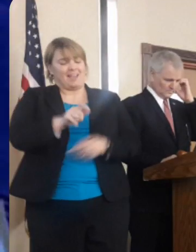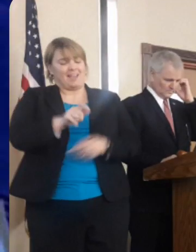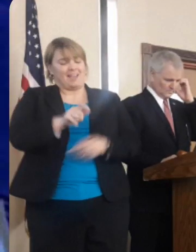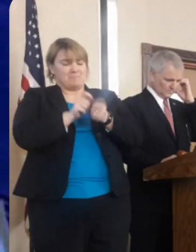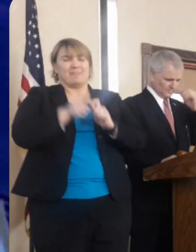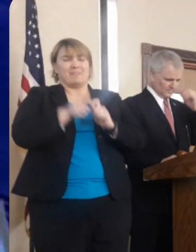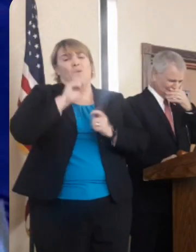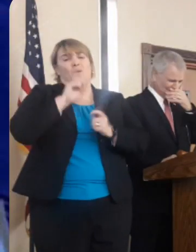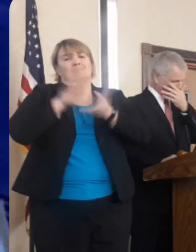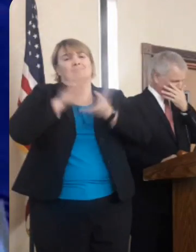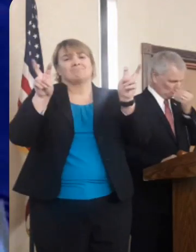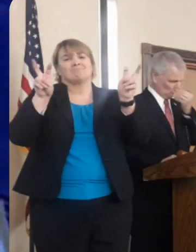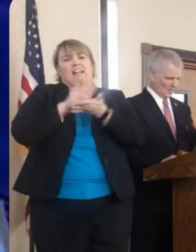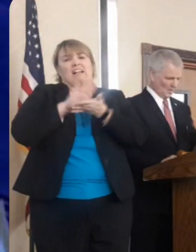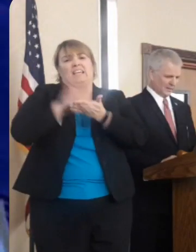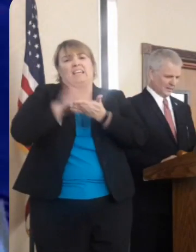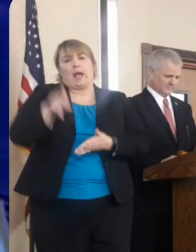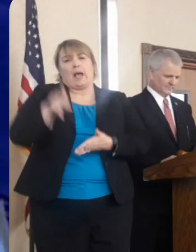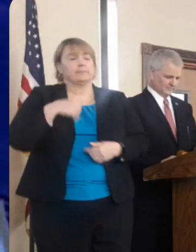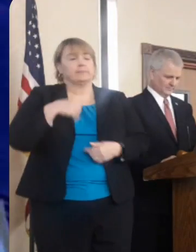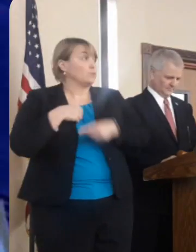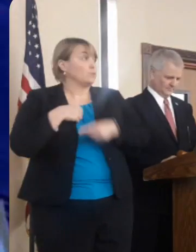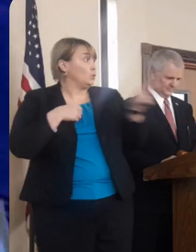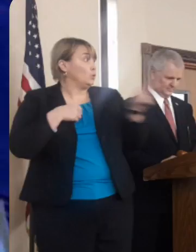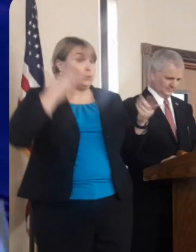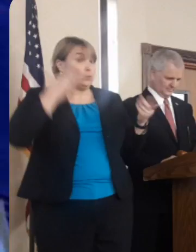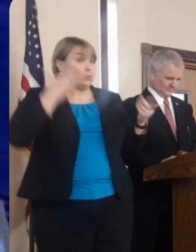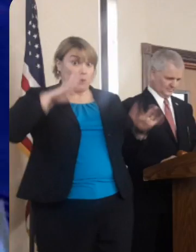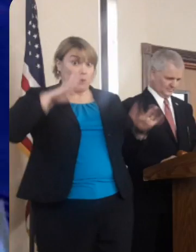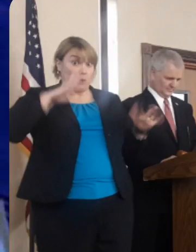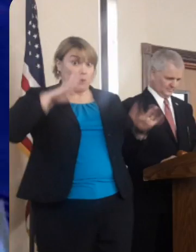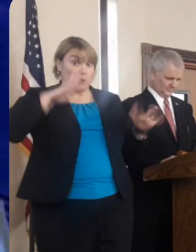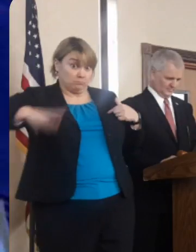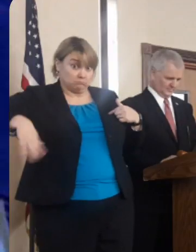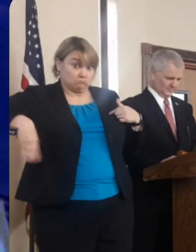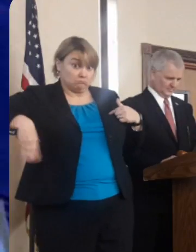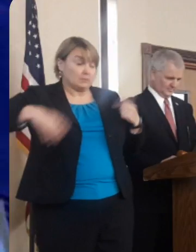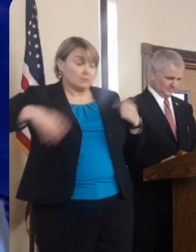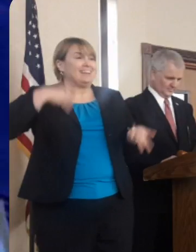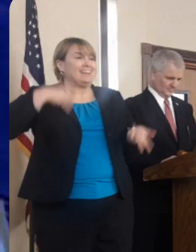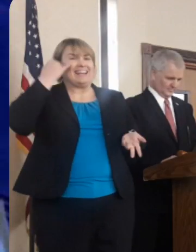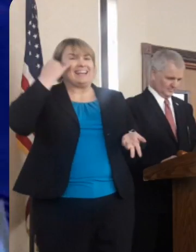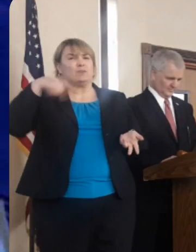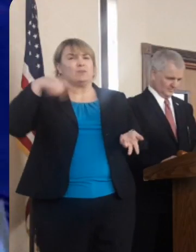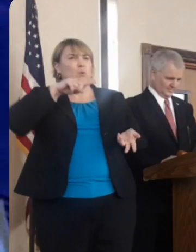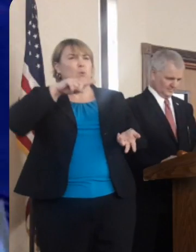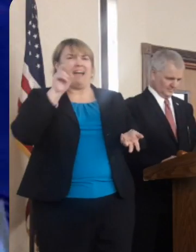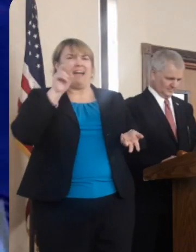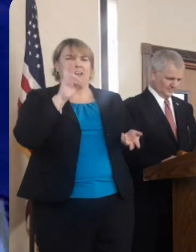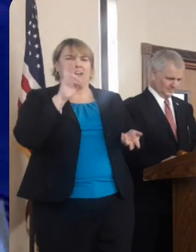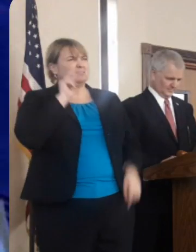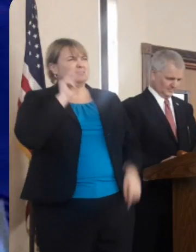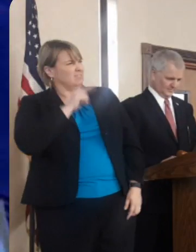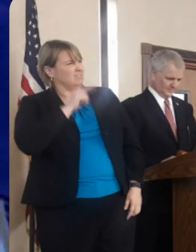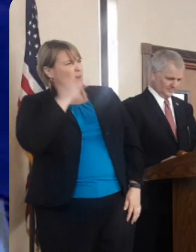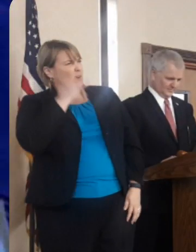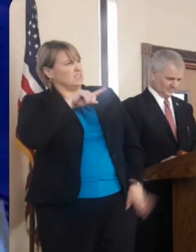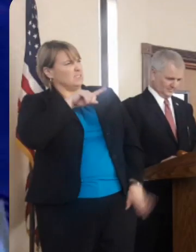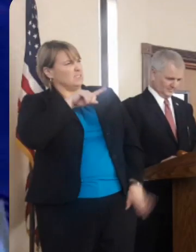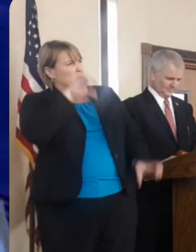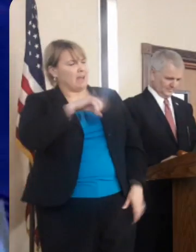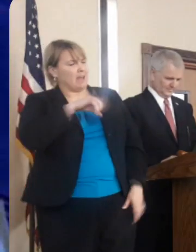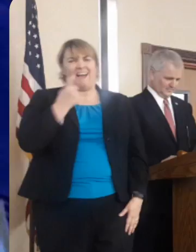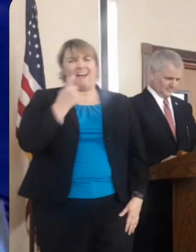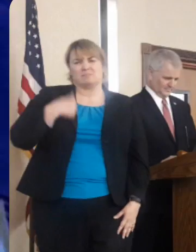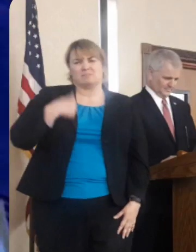those of you that don't know me yet, if you ever question anything I'm doing, just ask. I'm about as transparent as they come. And